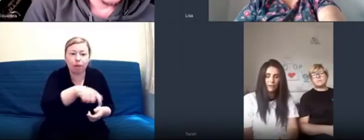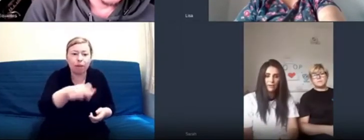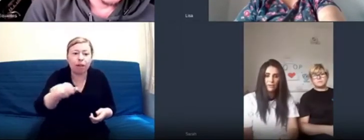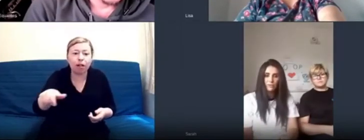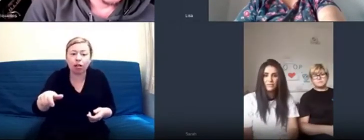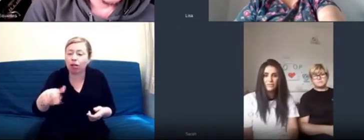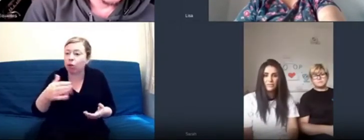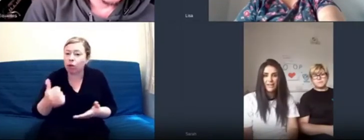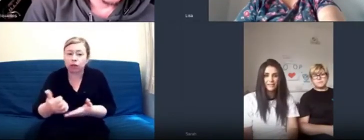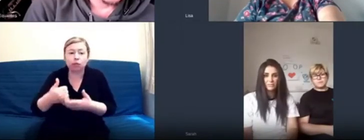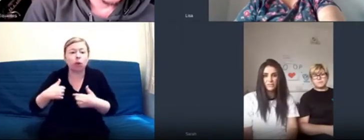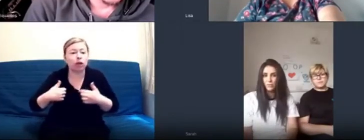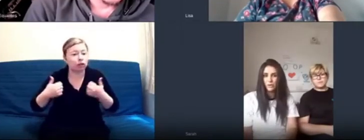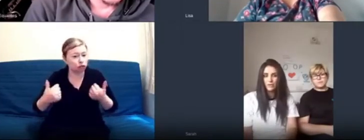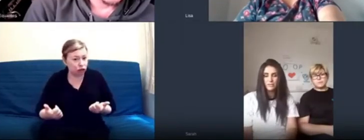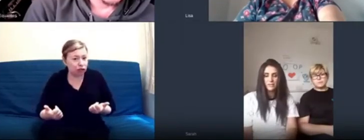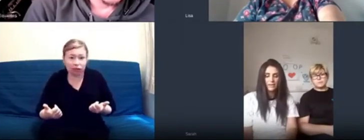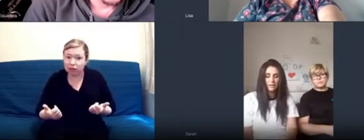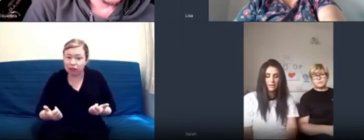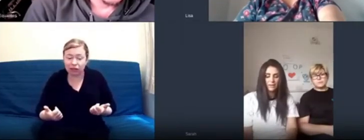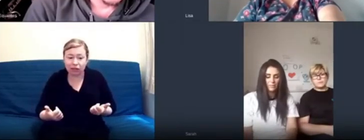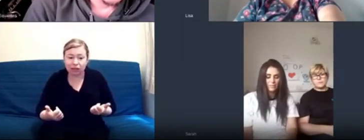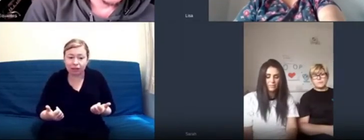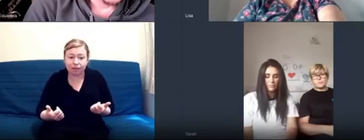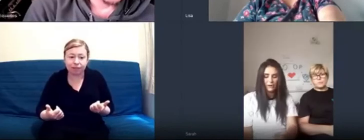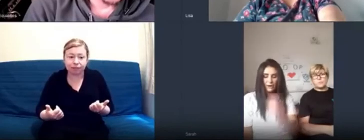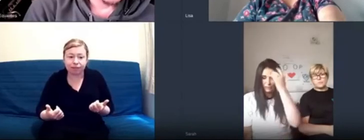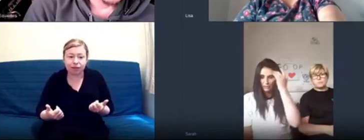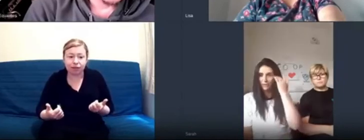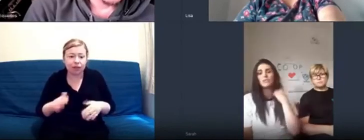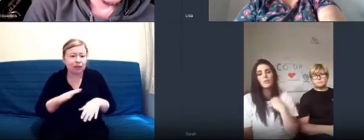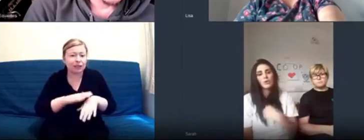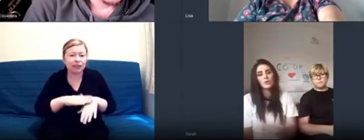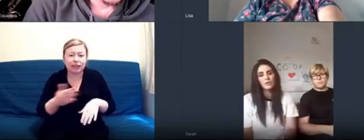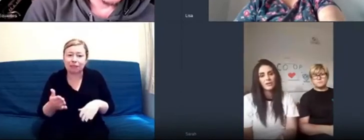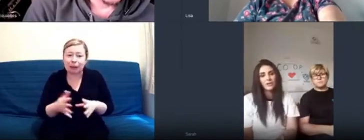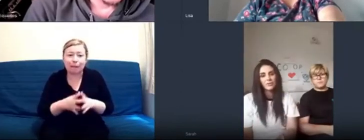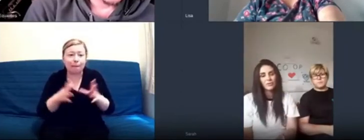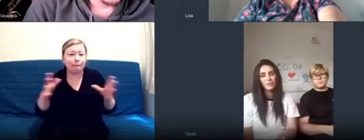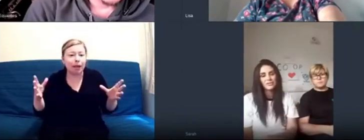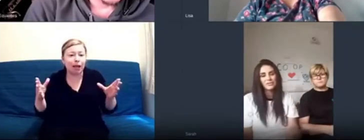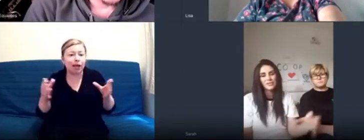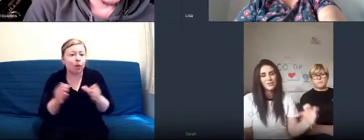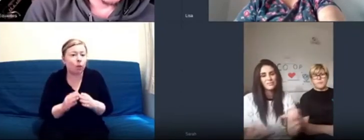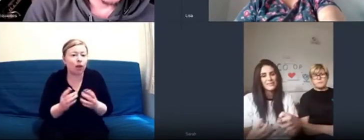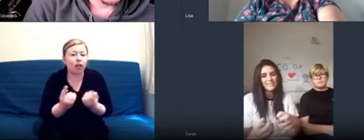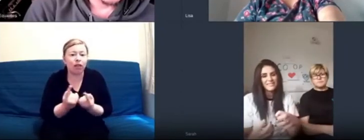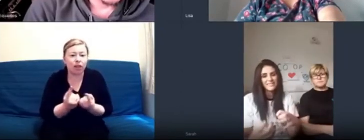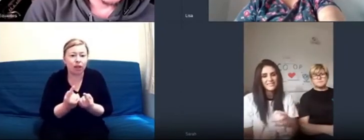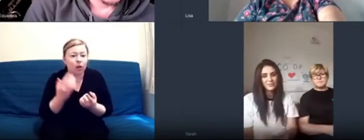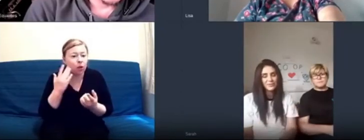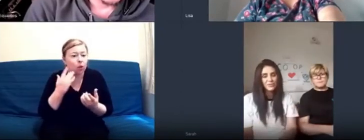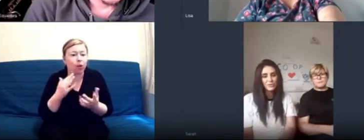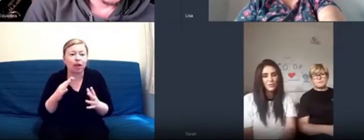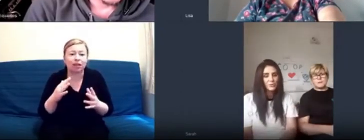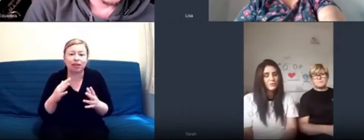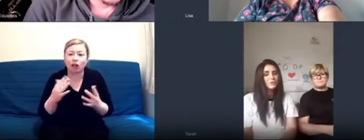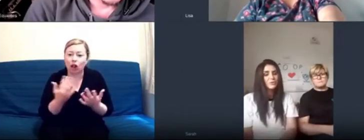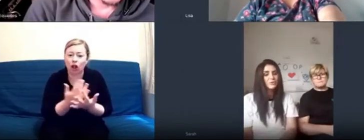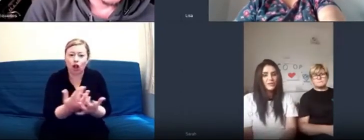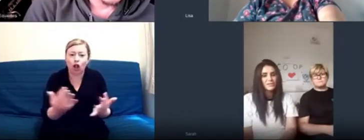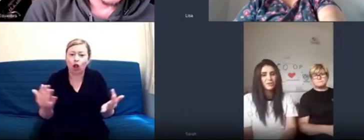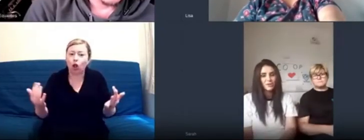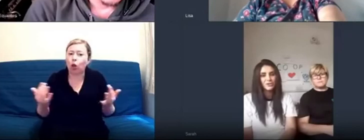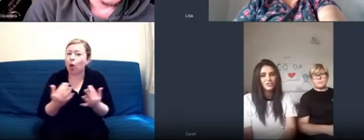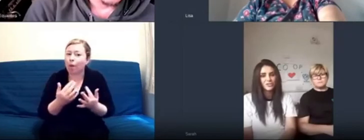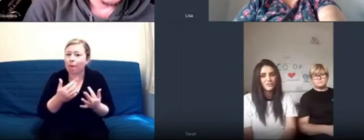us in any way, we would ask them to support us. It doesn't matter how big or how small. Once it's all combined, you know, and it